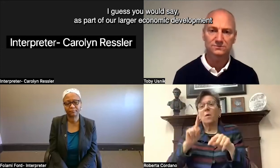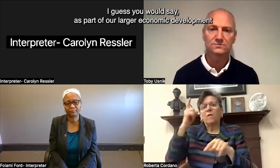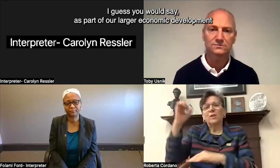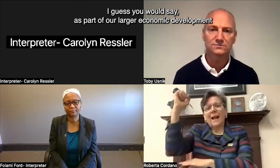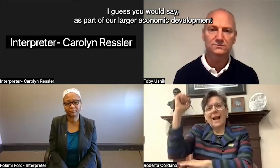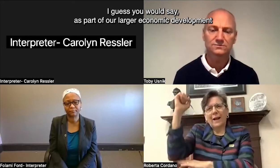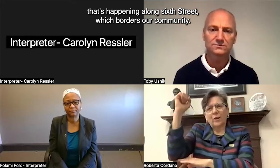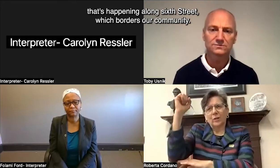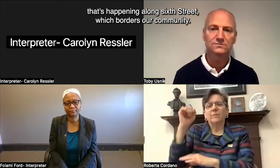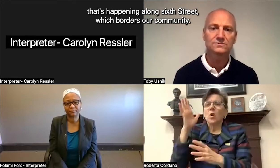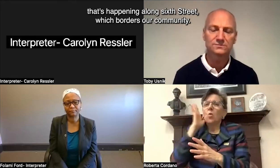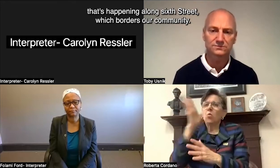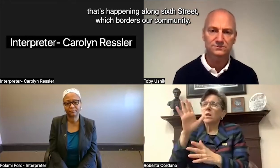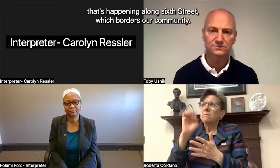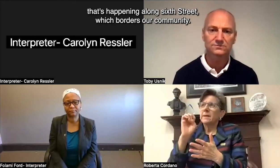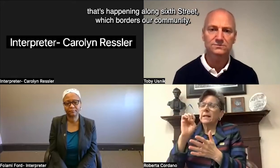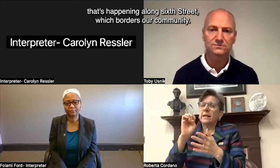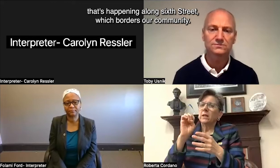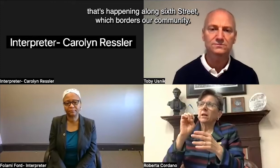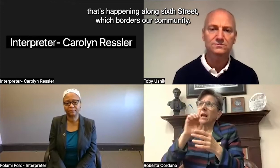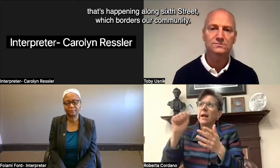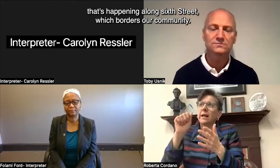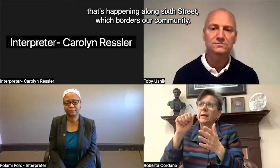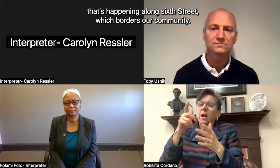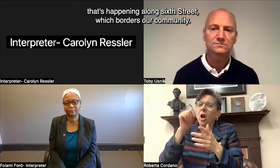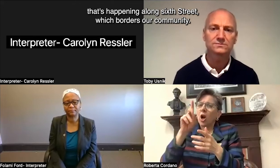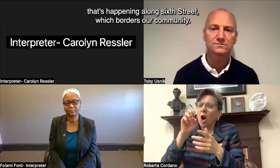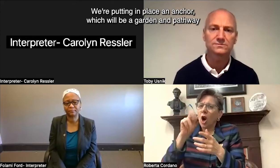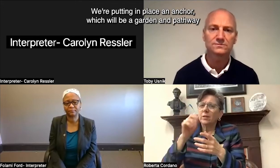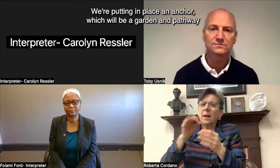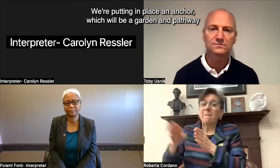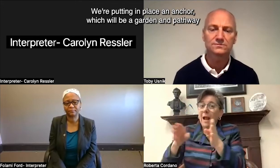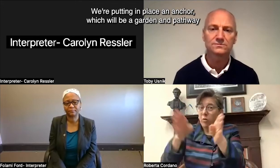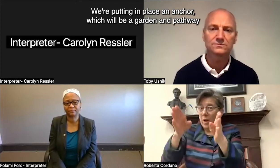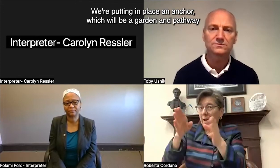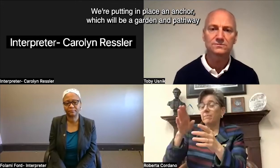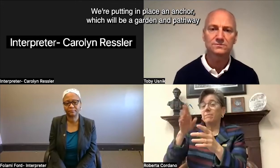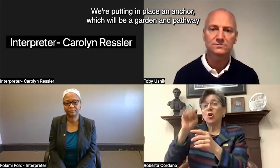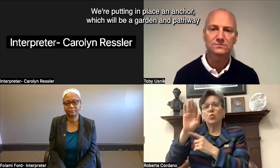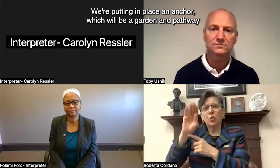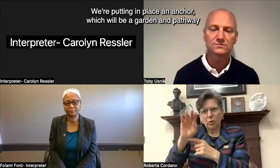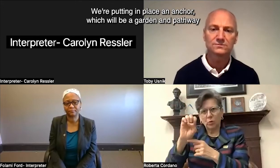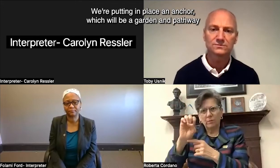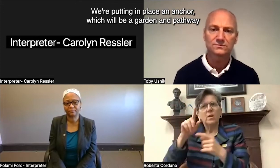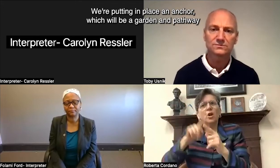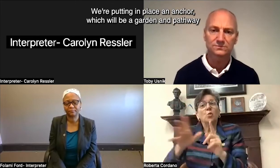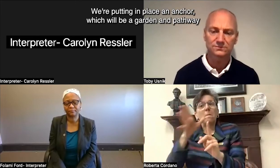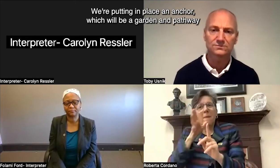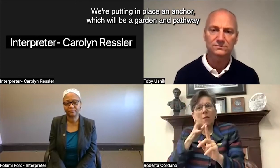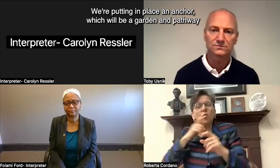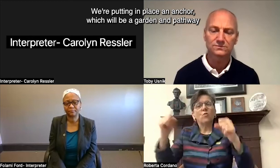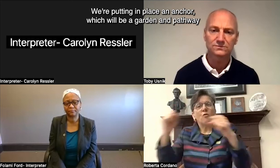happening along 6th Street, which borders our community, we're putting in place an anchor, which will be a garden and pathway